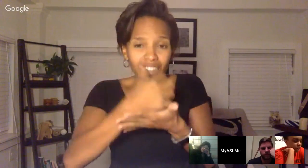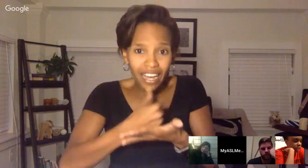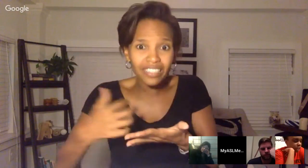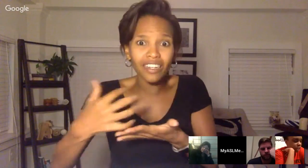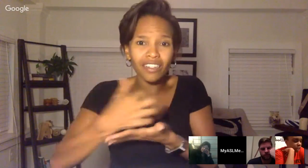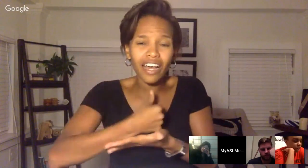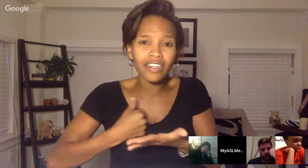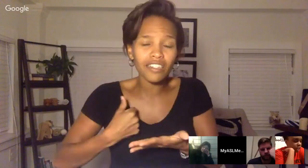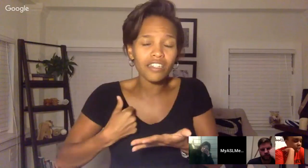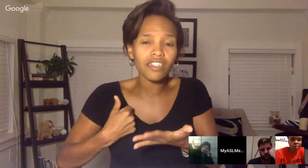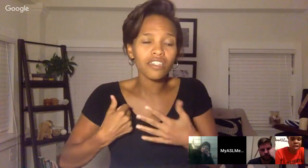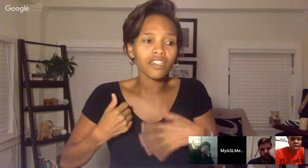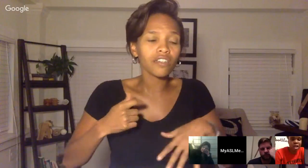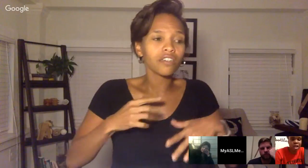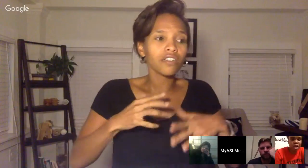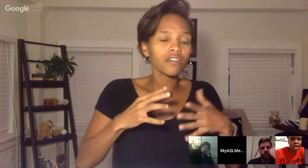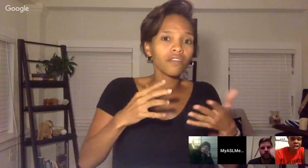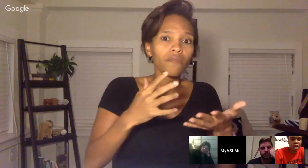collect.